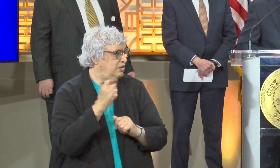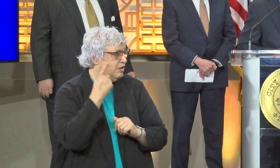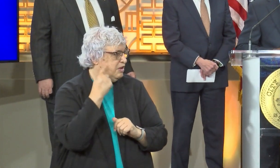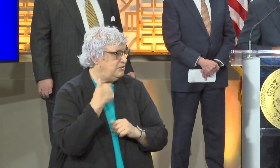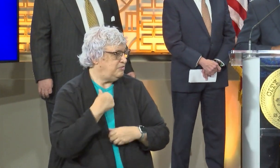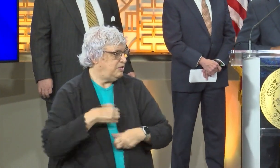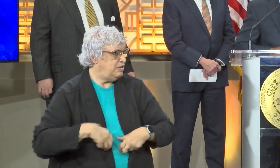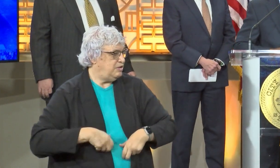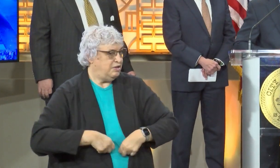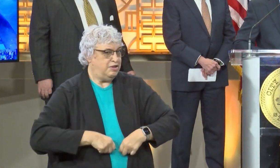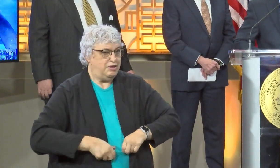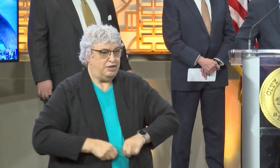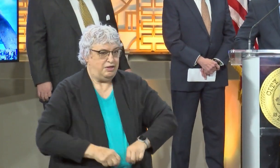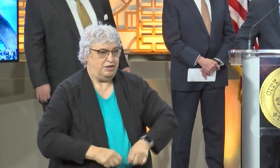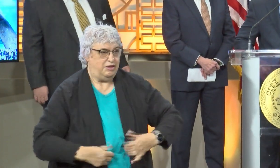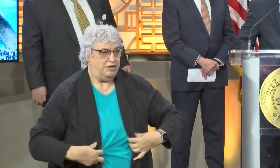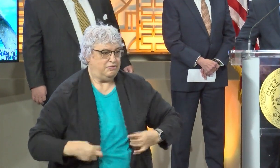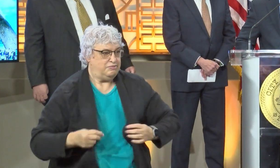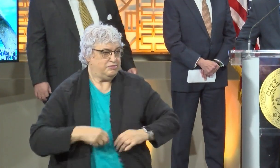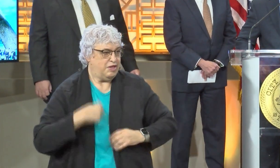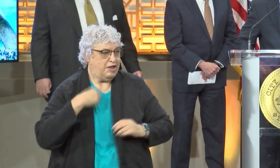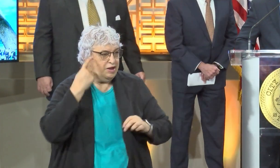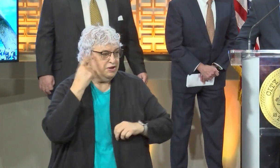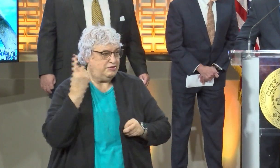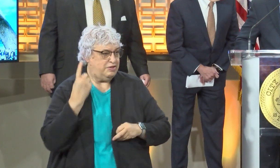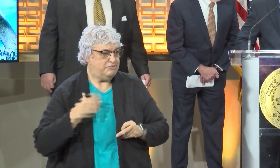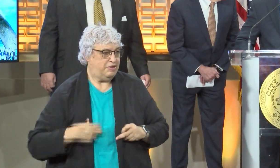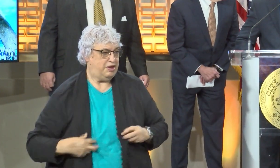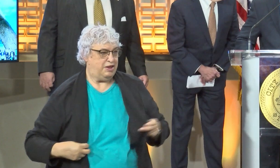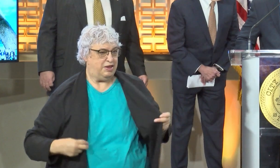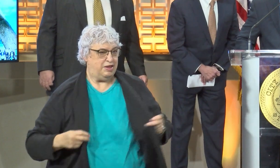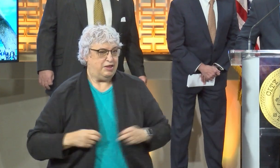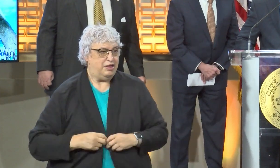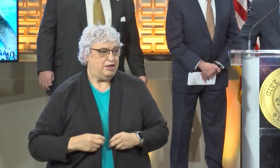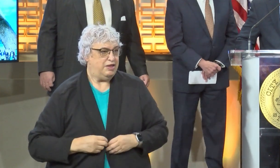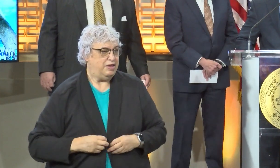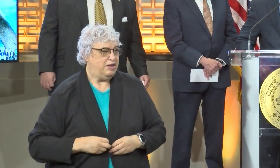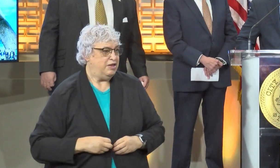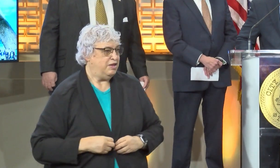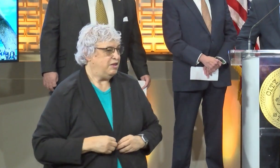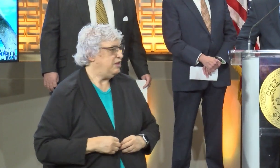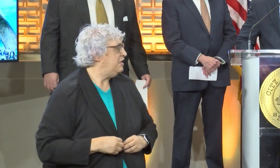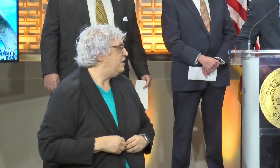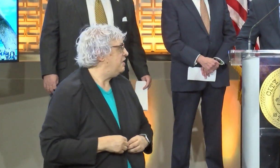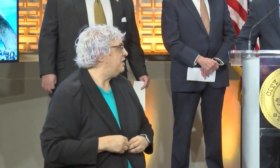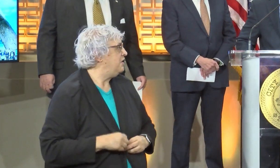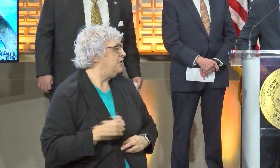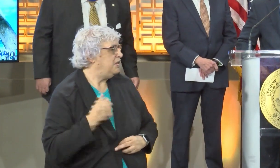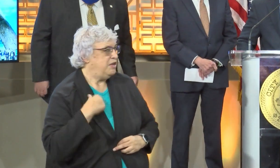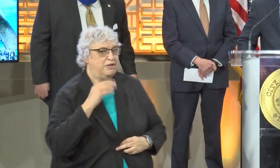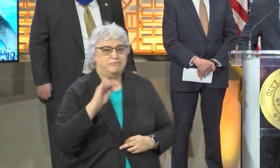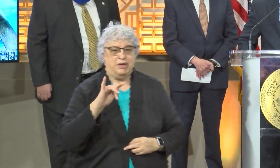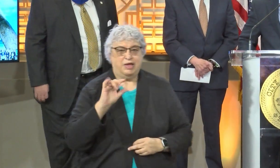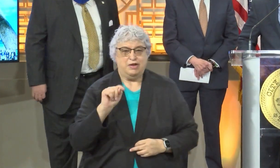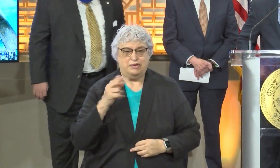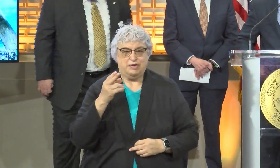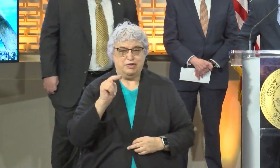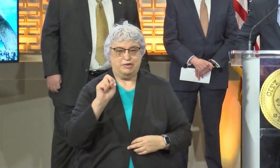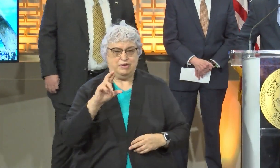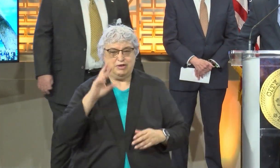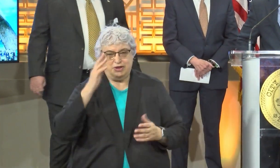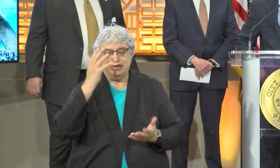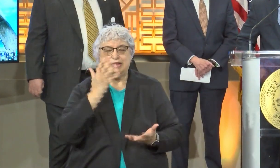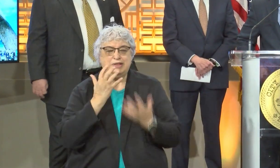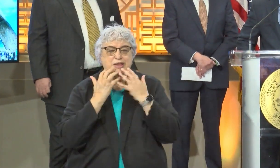hear me? Can you hear me? I can hear somebody. Oh, that looks like Houston, Mayor Turner. what's going on,